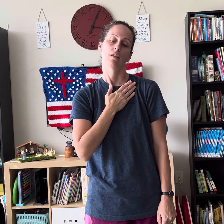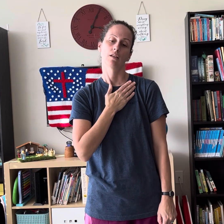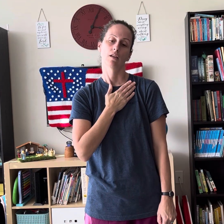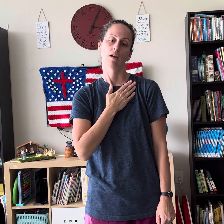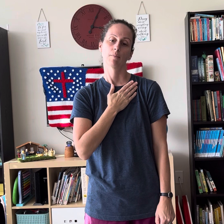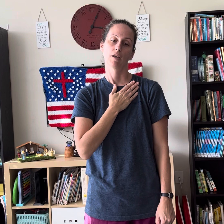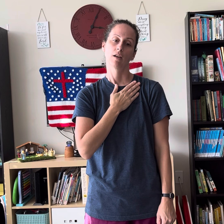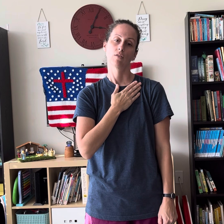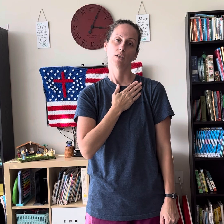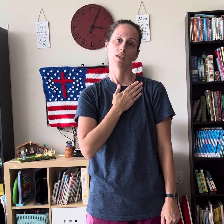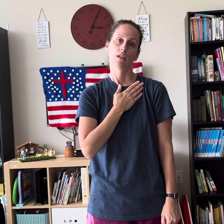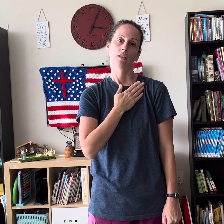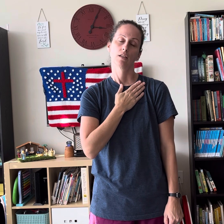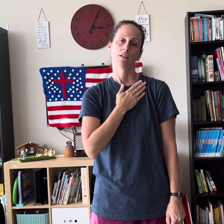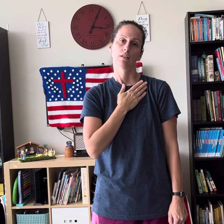killing American